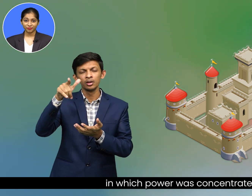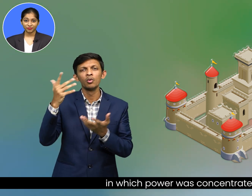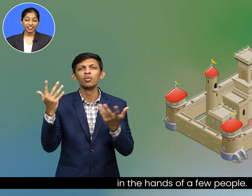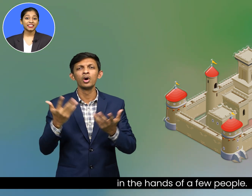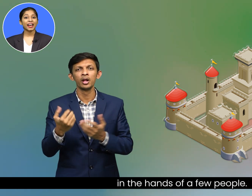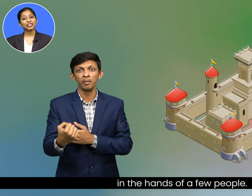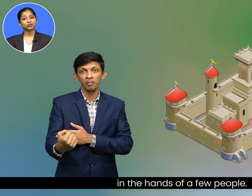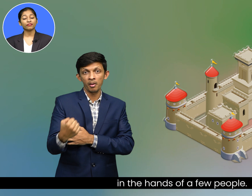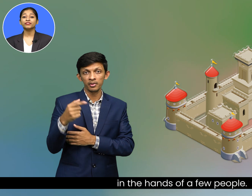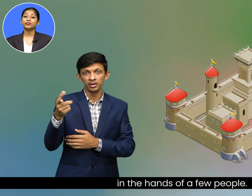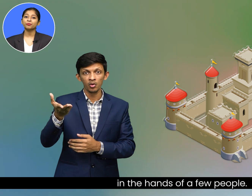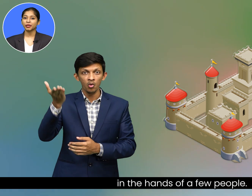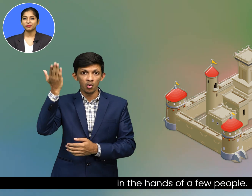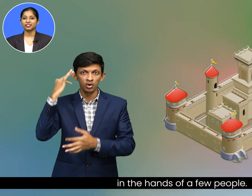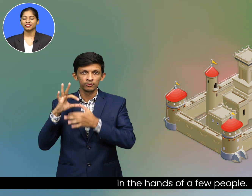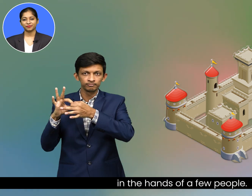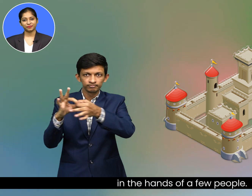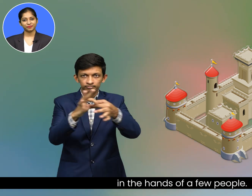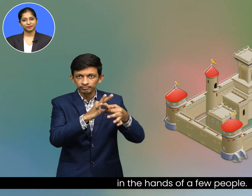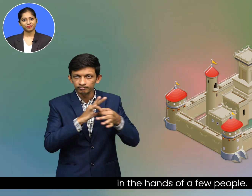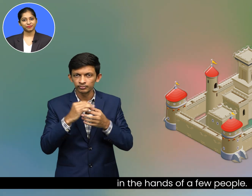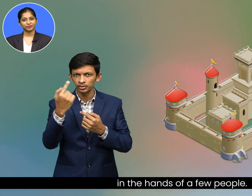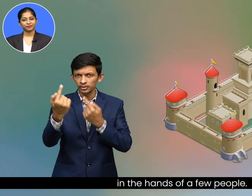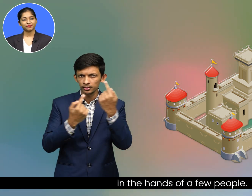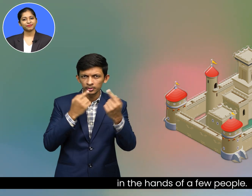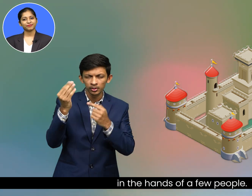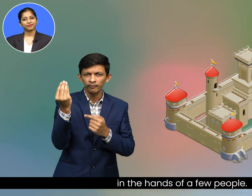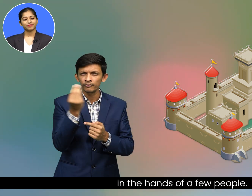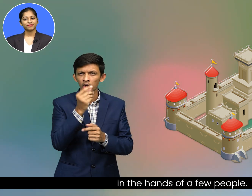concentrated in the hands of a few people.